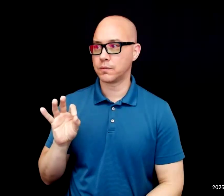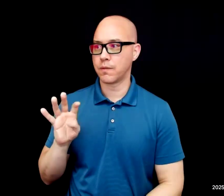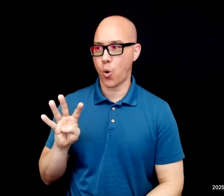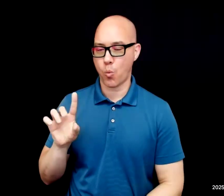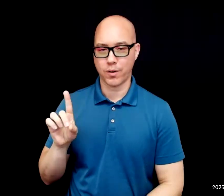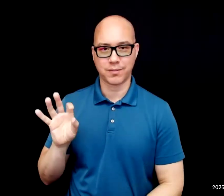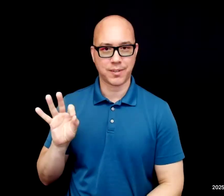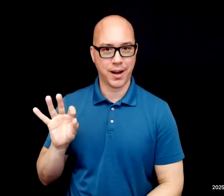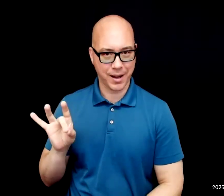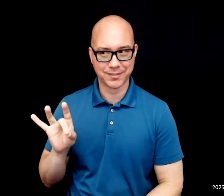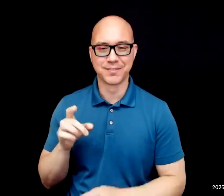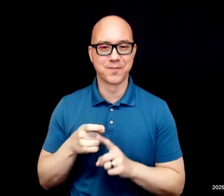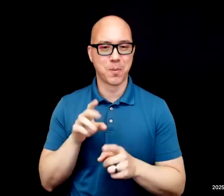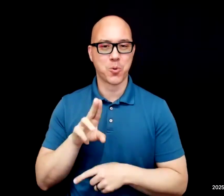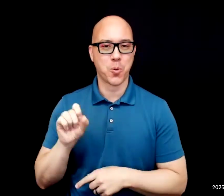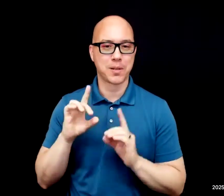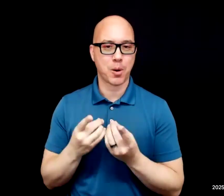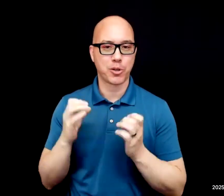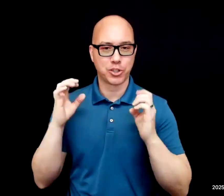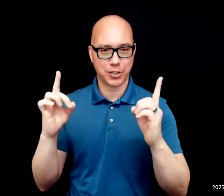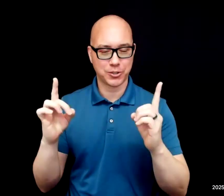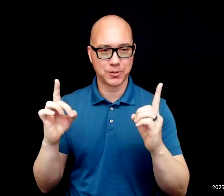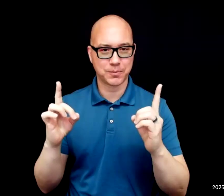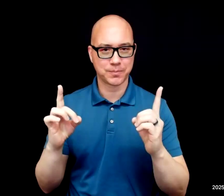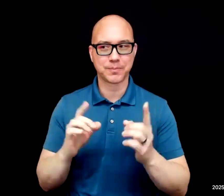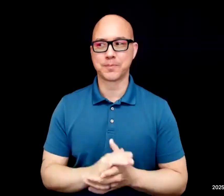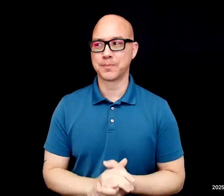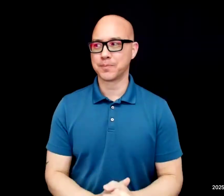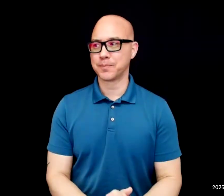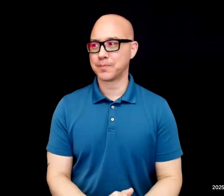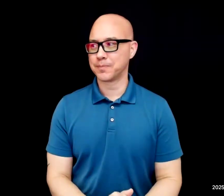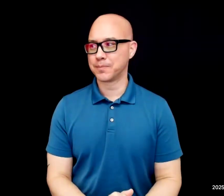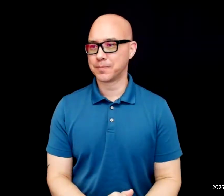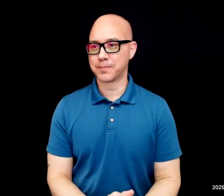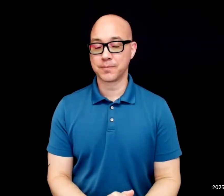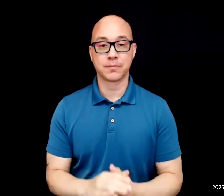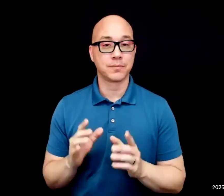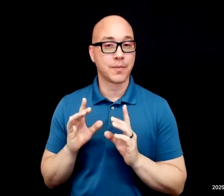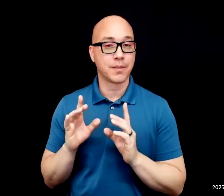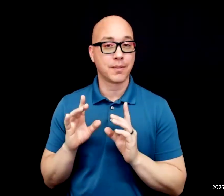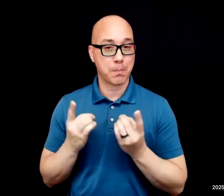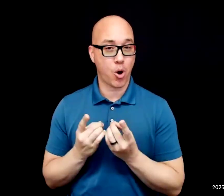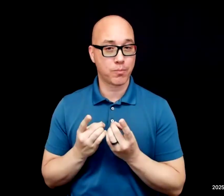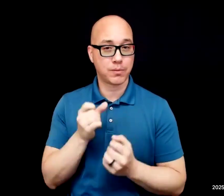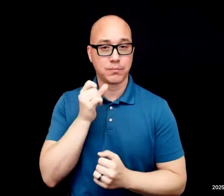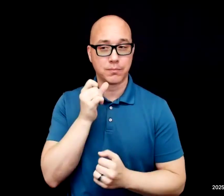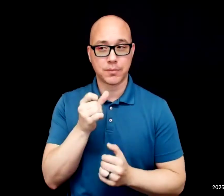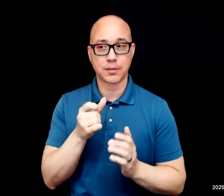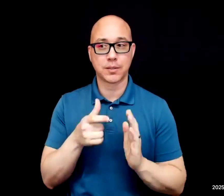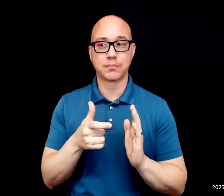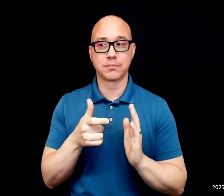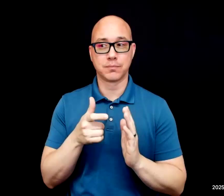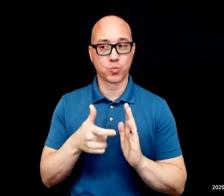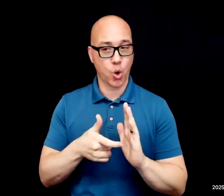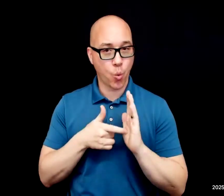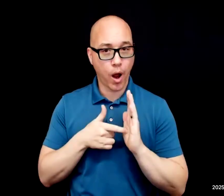H421F240198 from the U.S. Department of Education Department. The department does not mandate or prescribe practices, models,